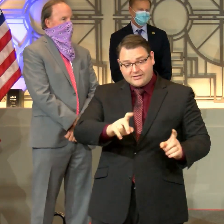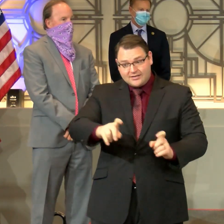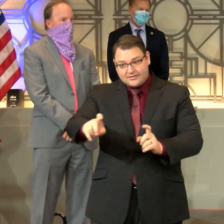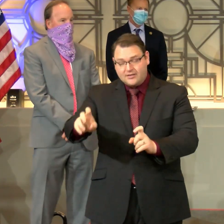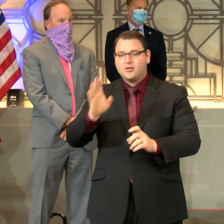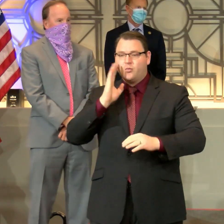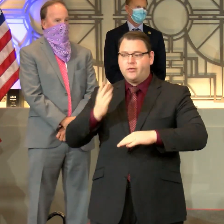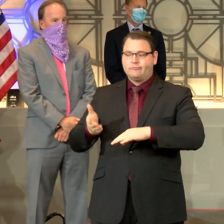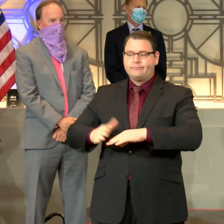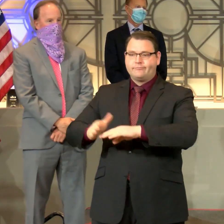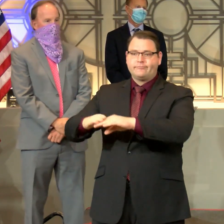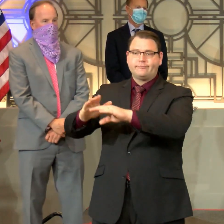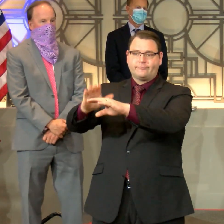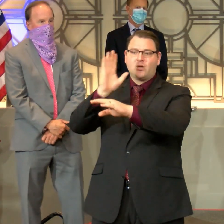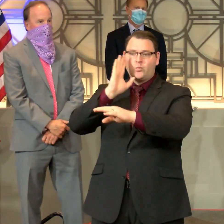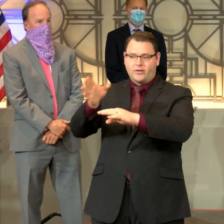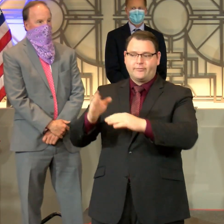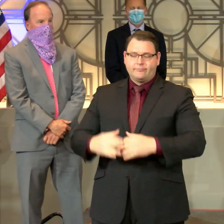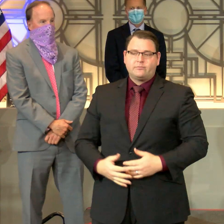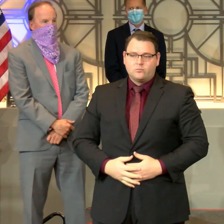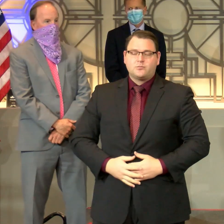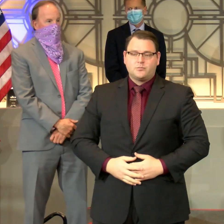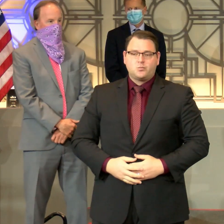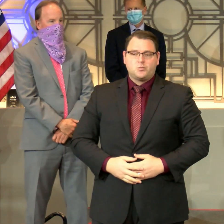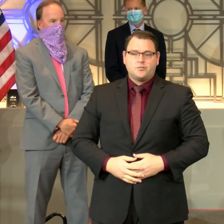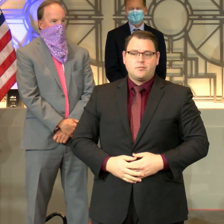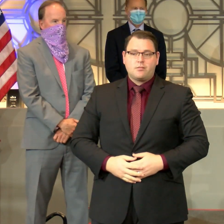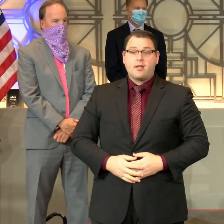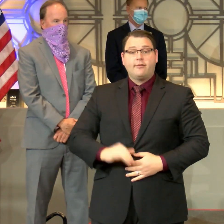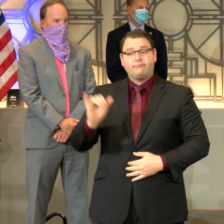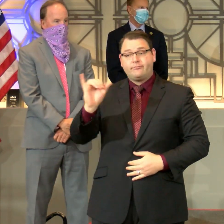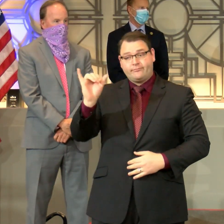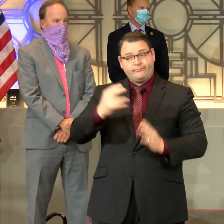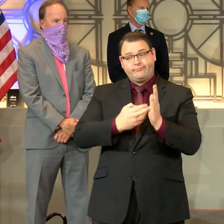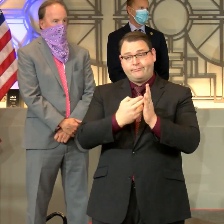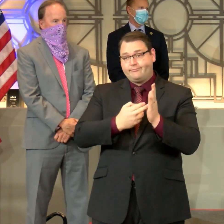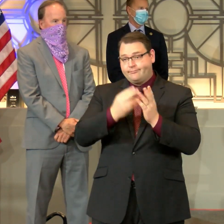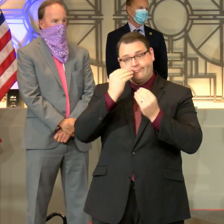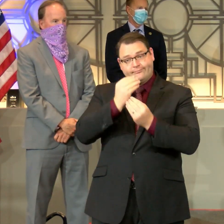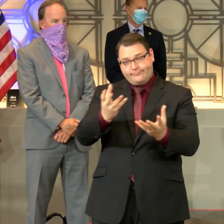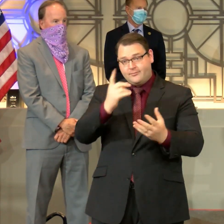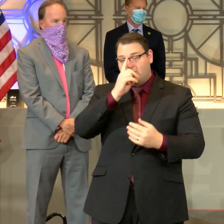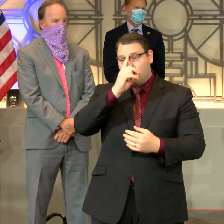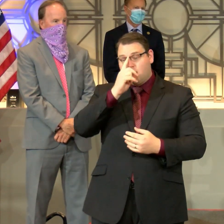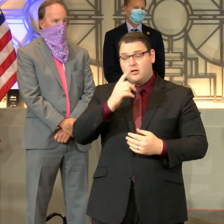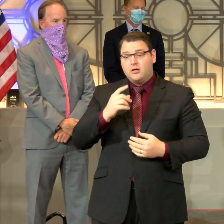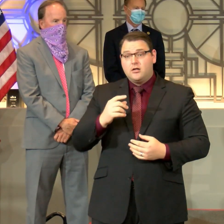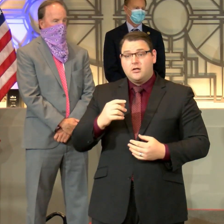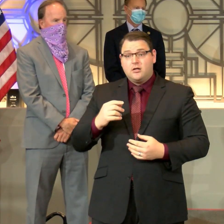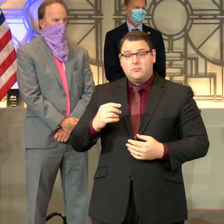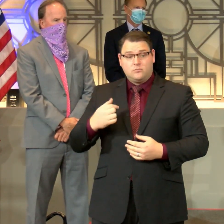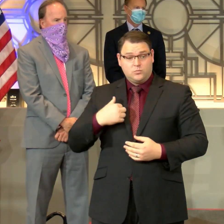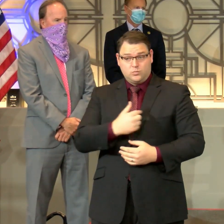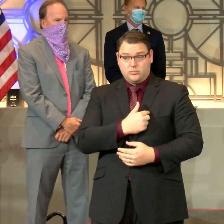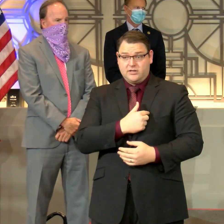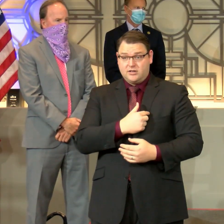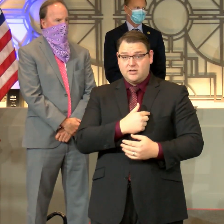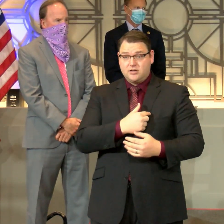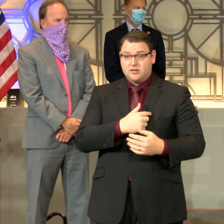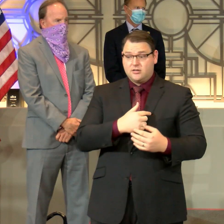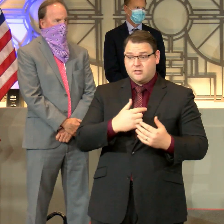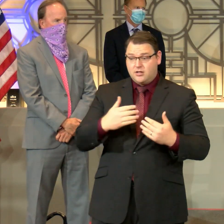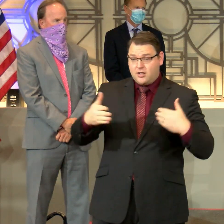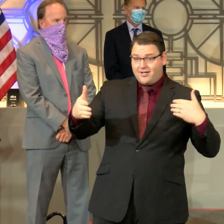more testing, and as we quite frankly, as we get closer to the